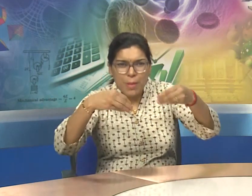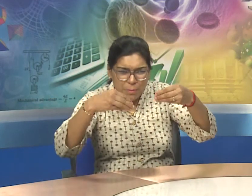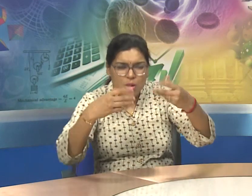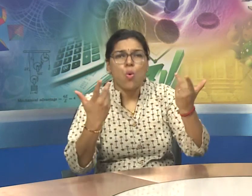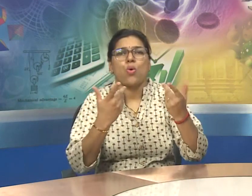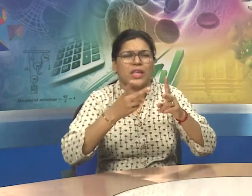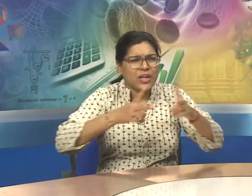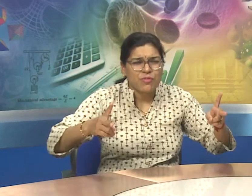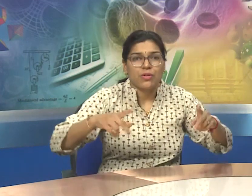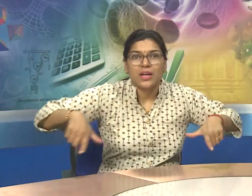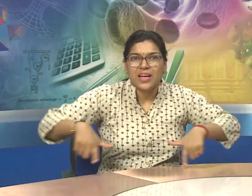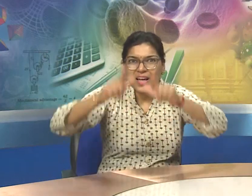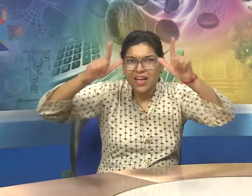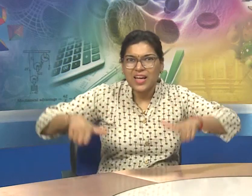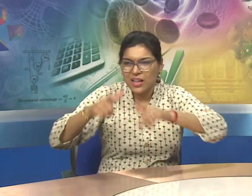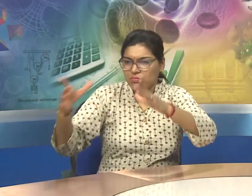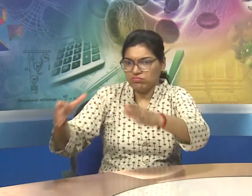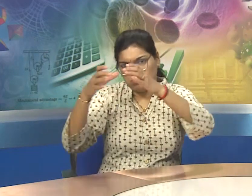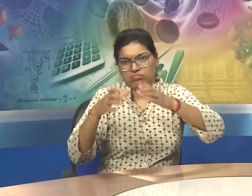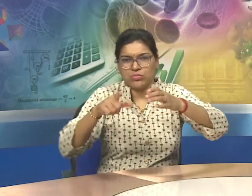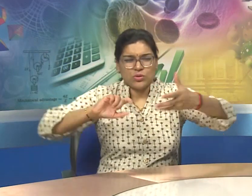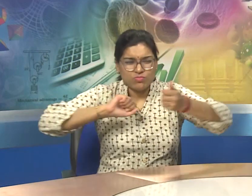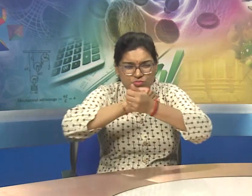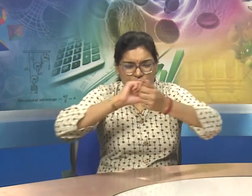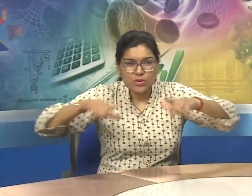materials can be used for making different things, different